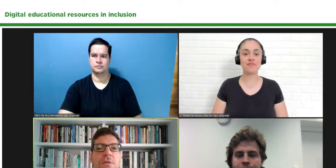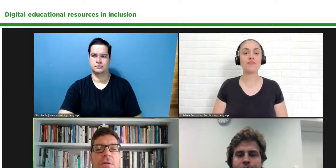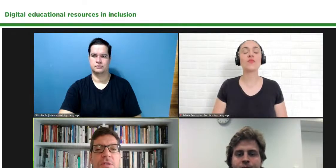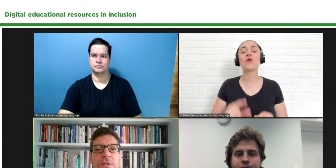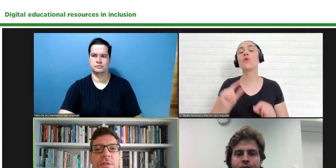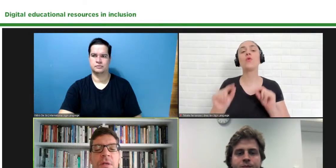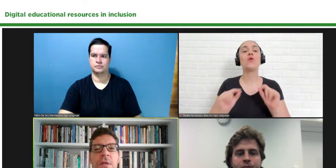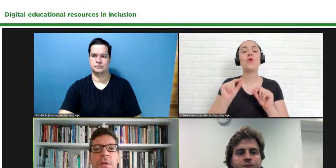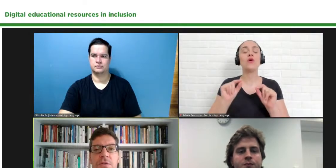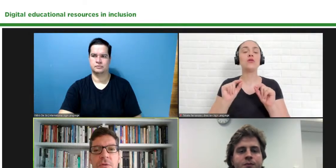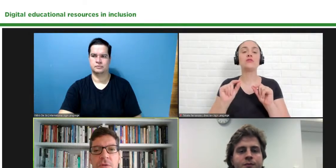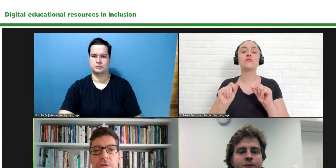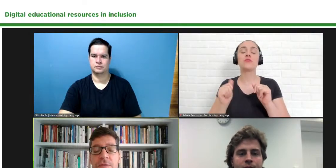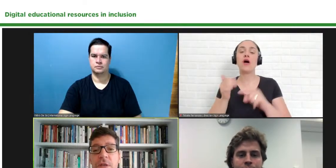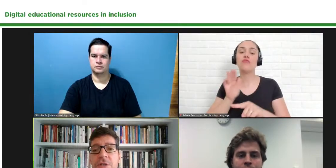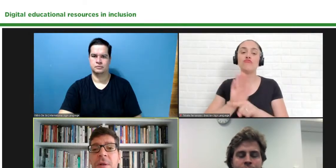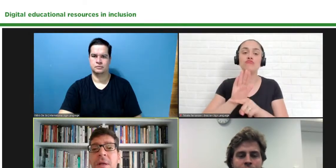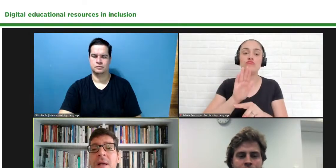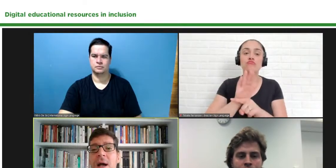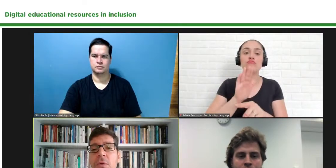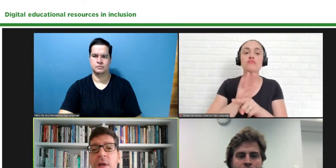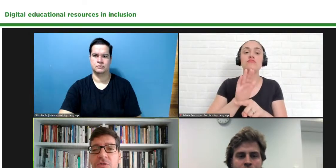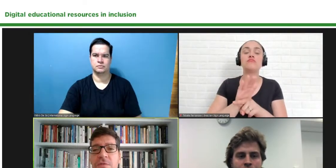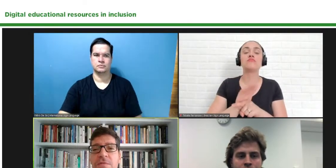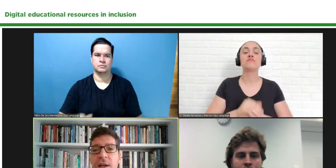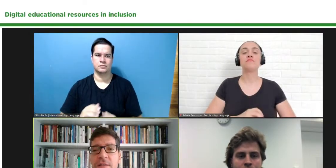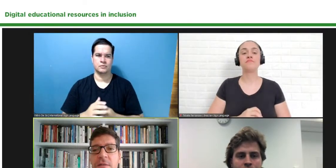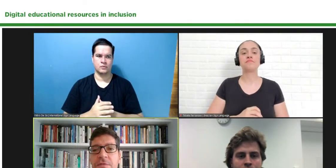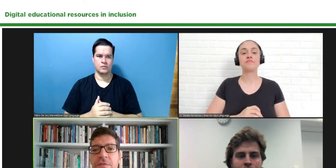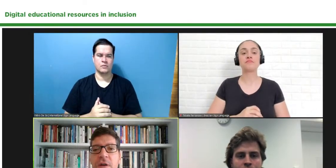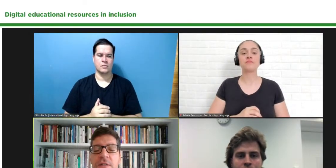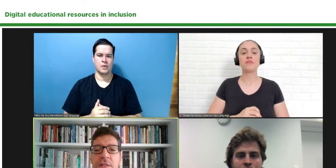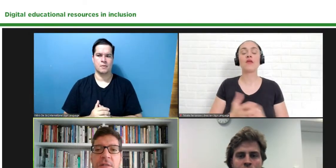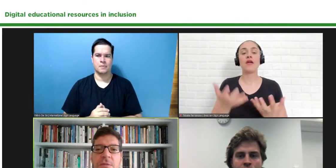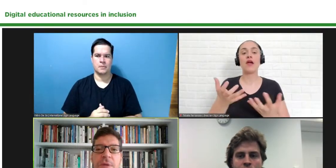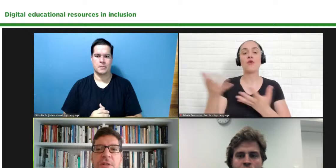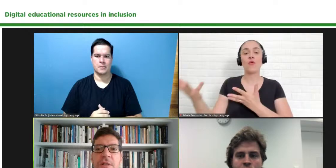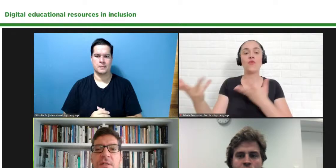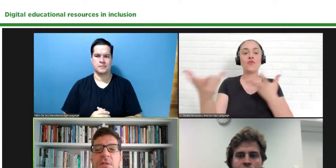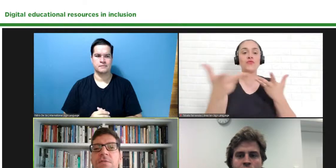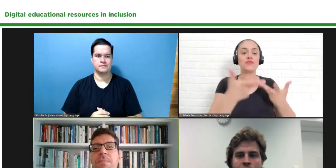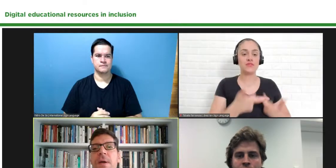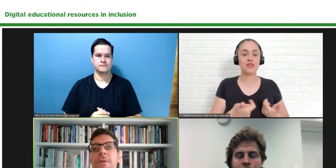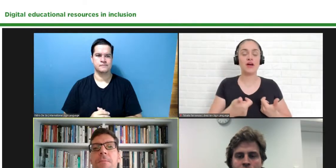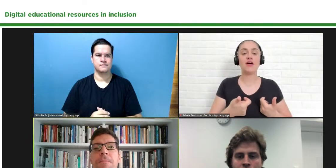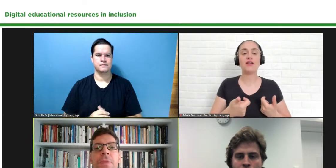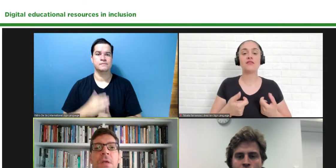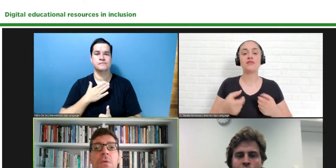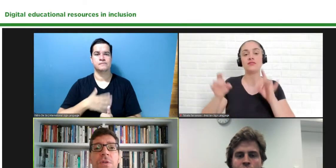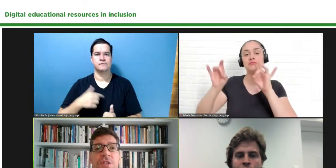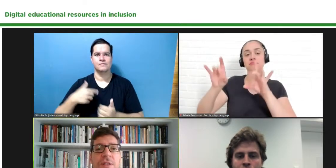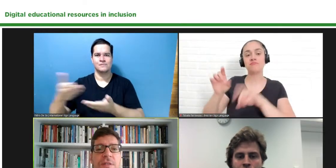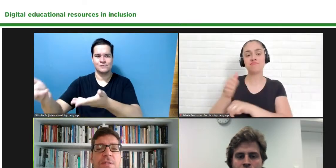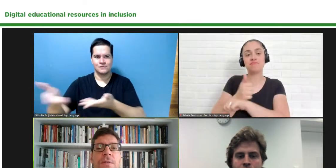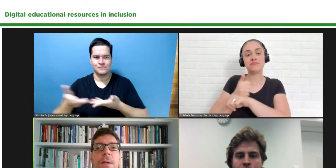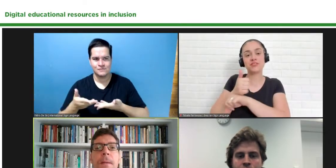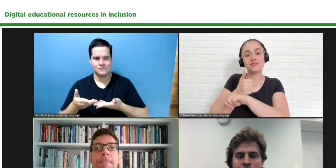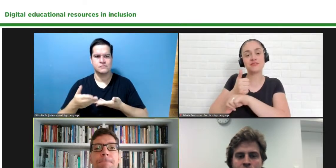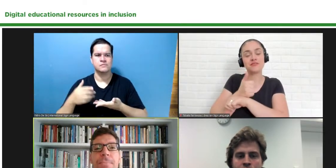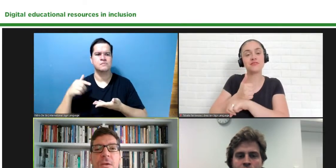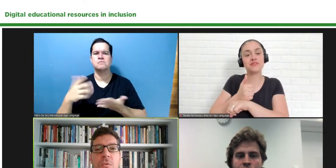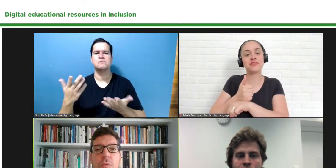digital technologies to inclusive education, I would like to invite the first specialist of the panel, which